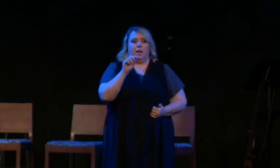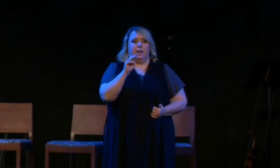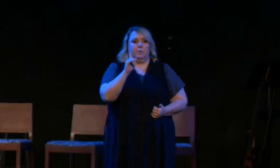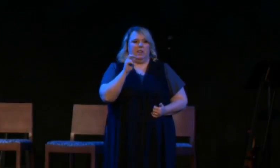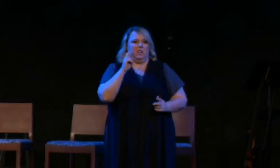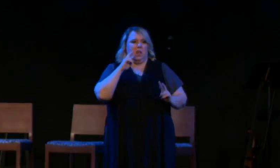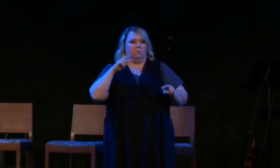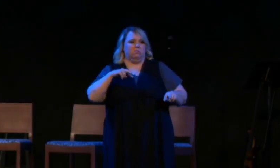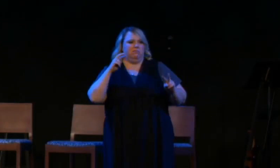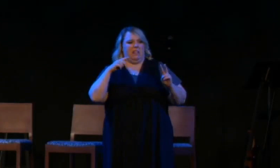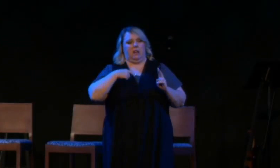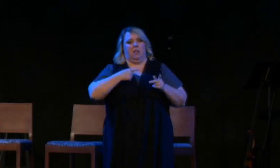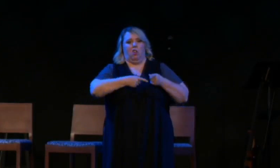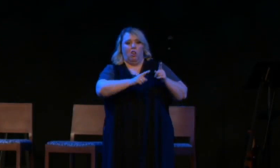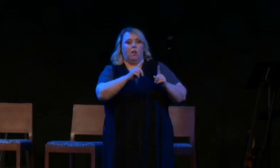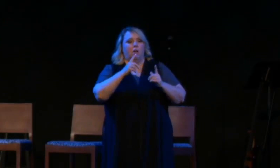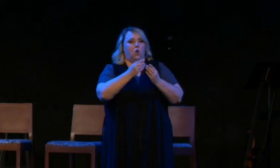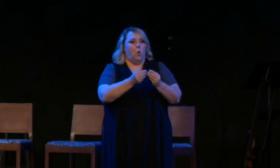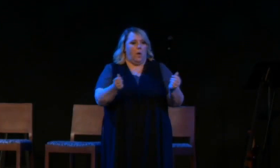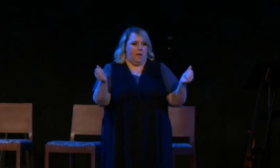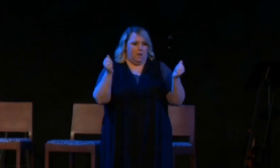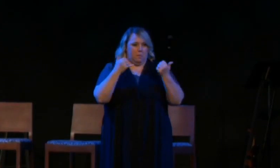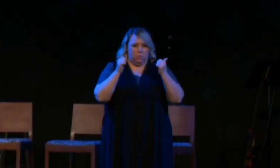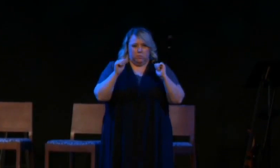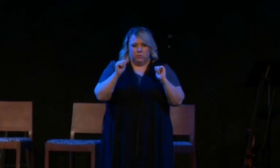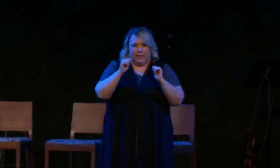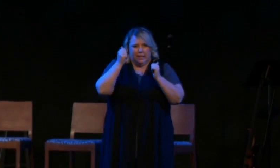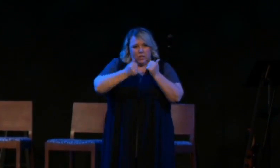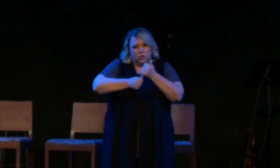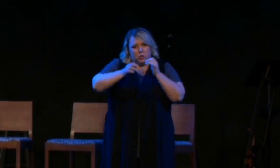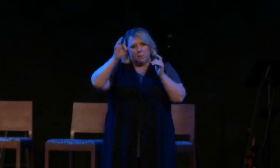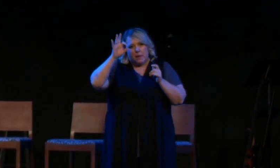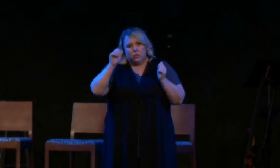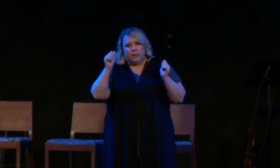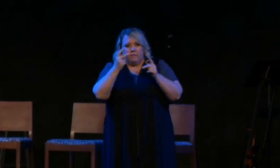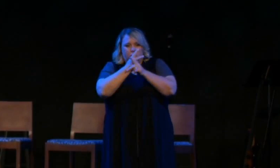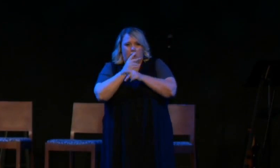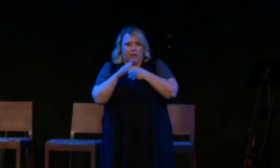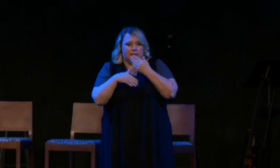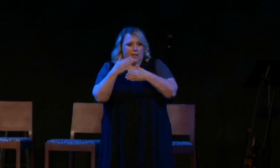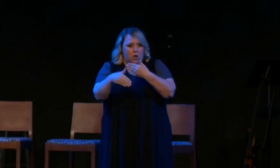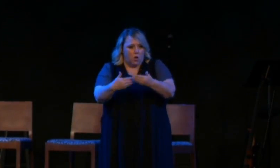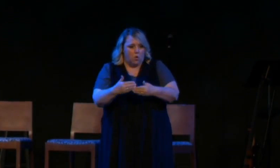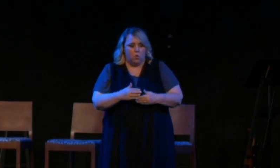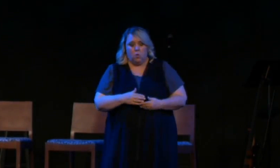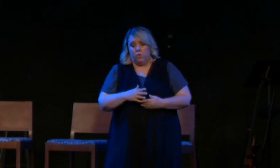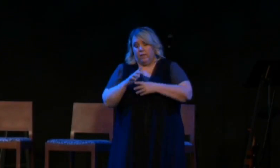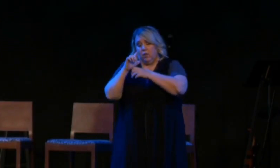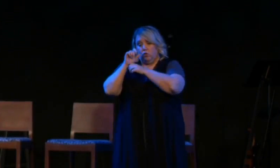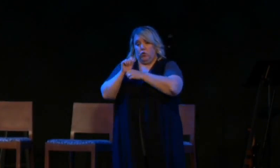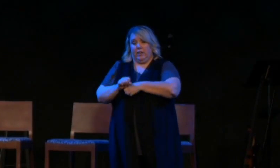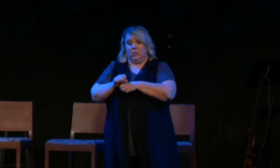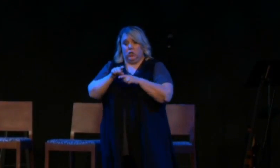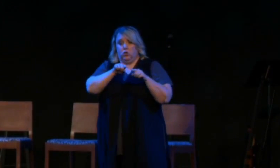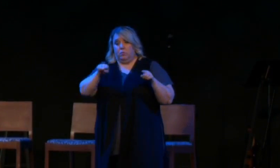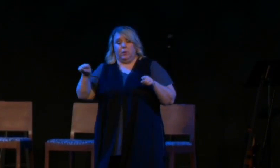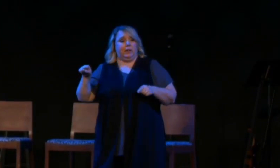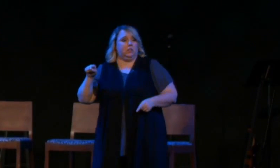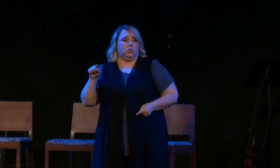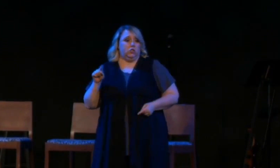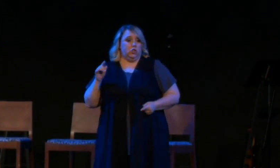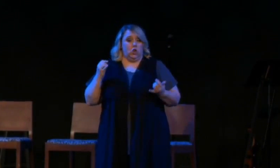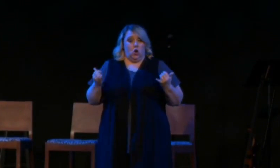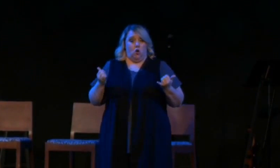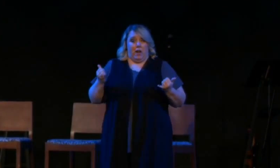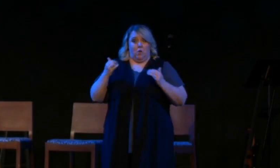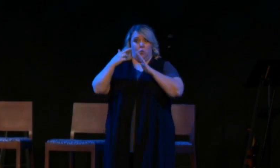still kind of trusting pastors to figure it out as they go. And the traditional branch of this multi-branch model would not be our